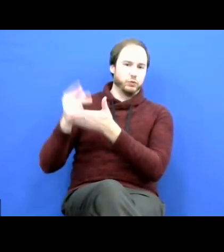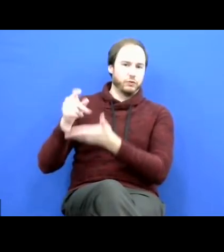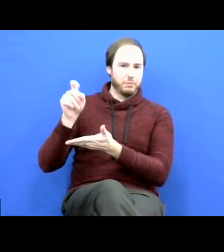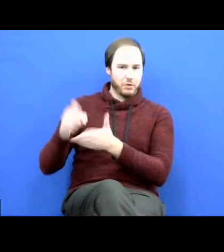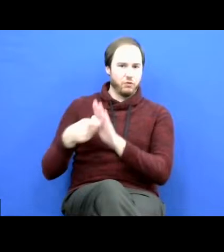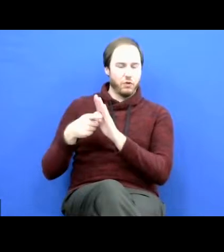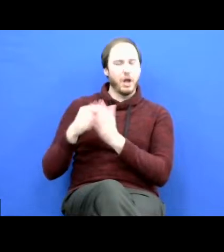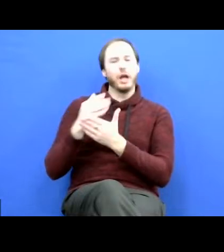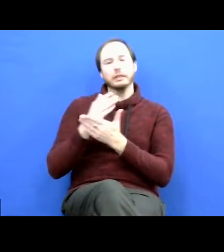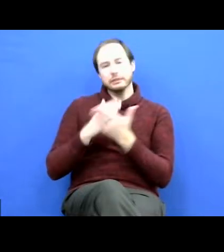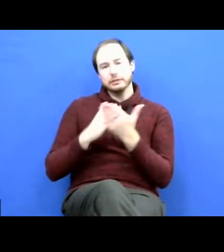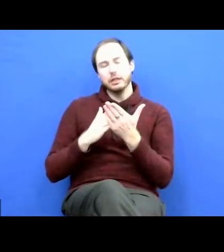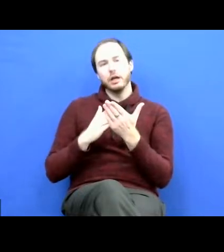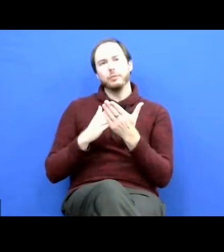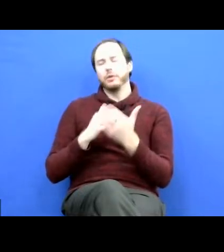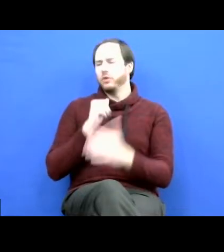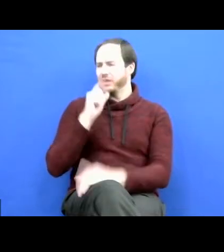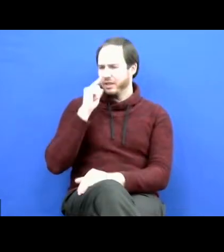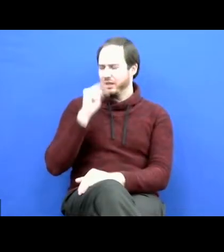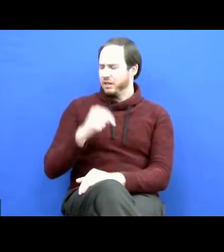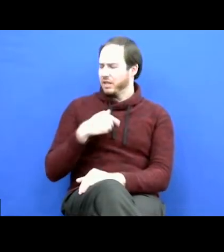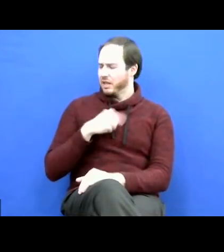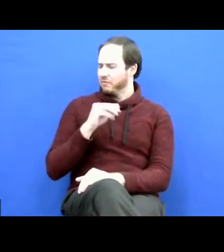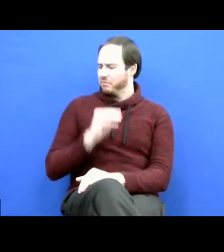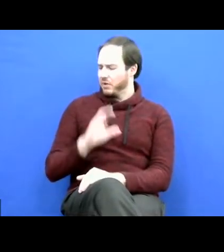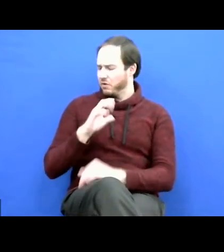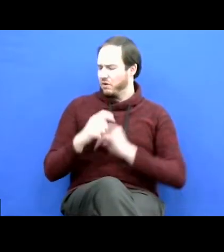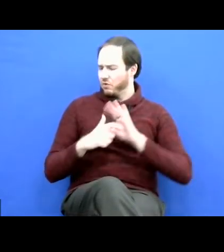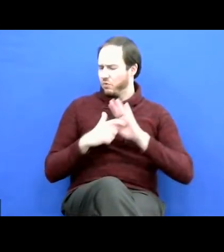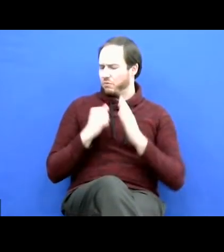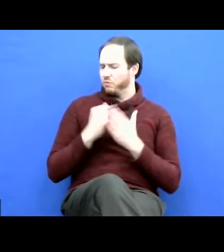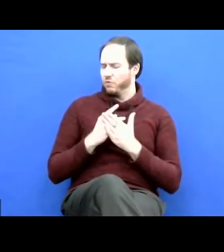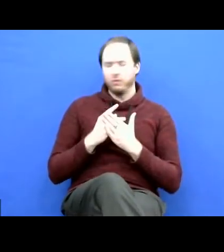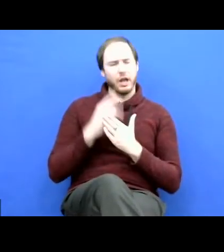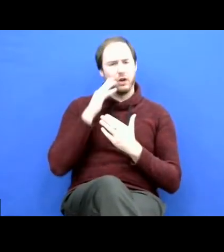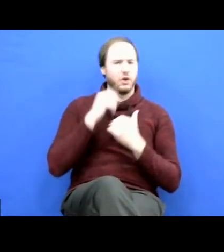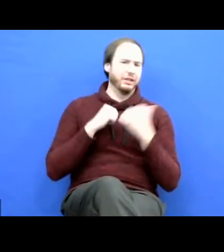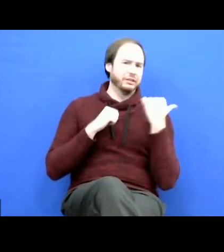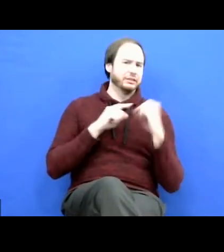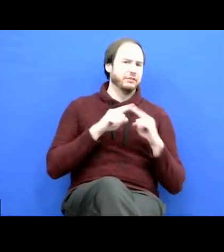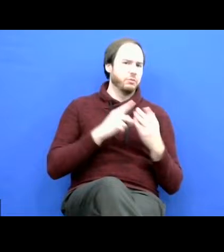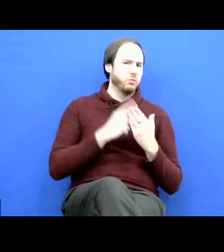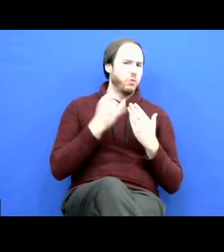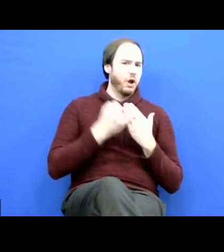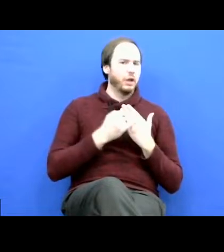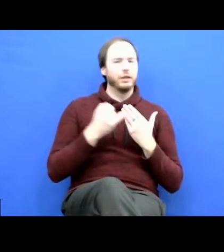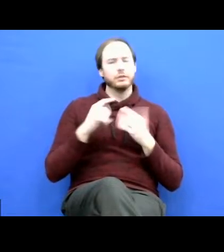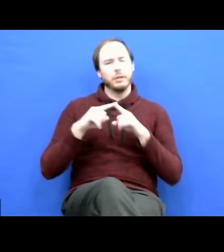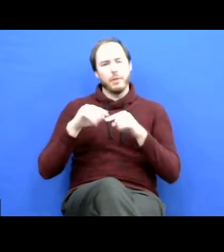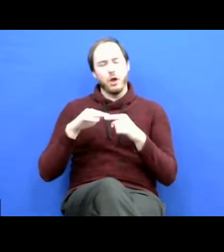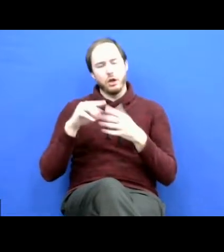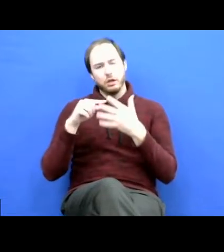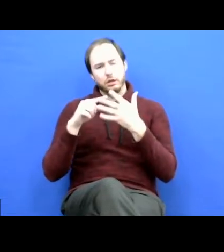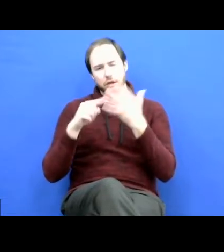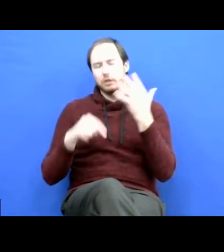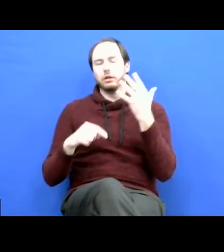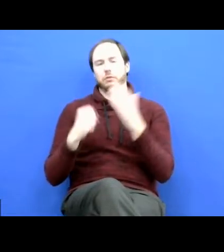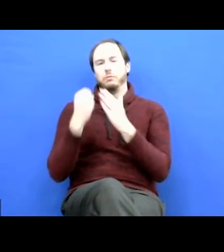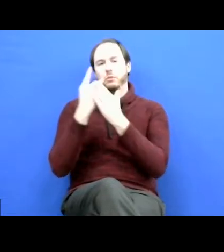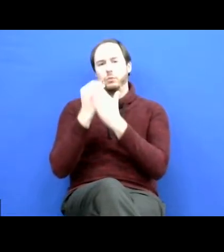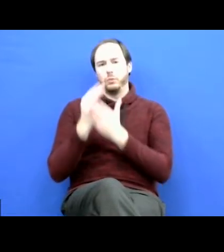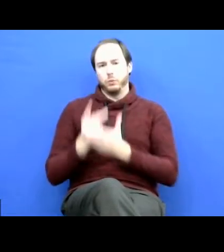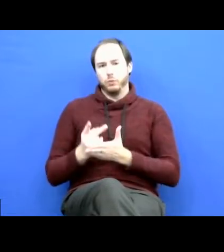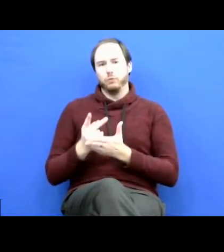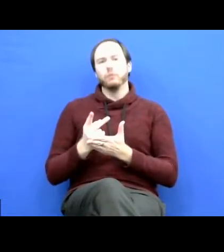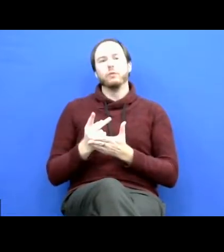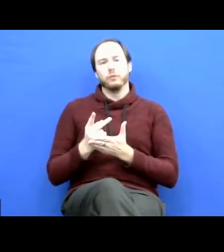some county, well, I don't remember if this one had county approvals. I know the other one did, but there's a number of other approvals that the